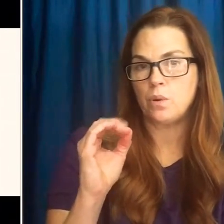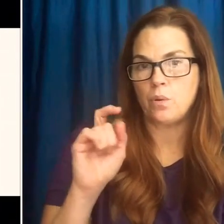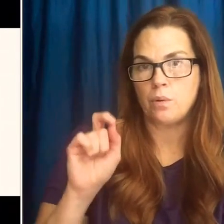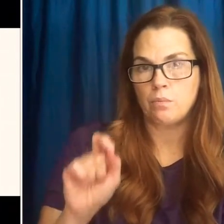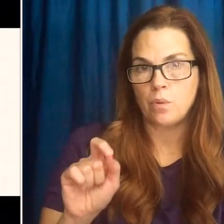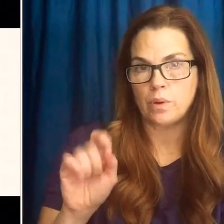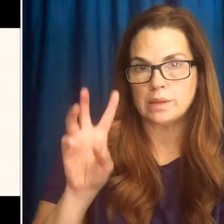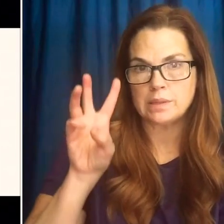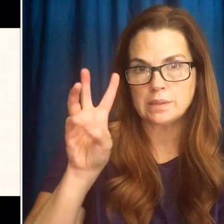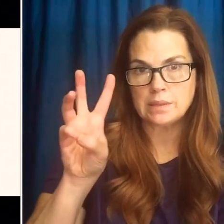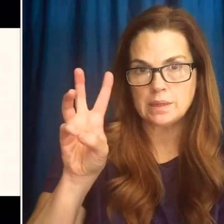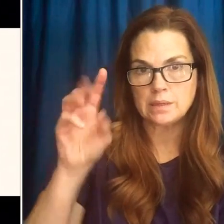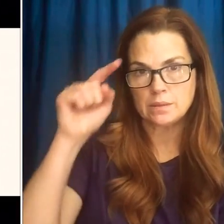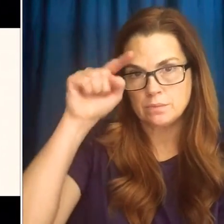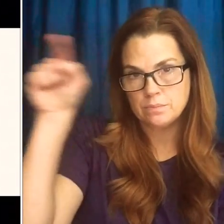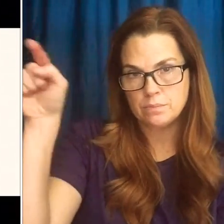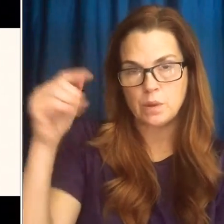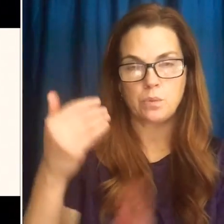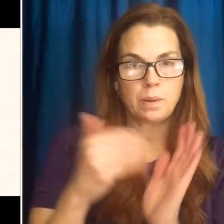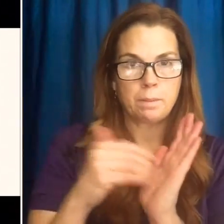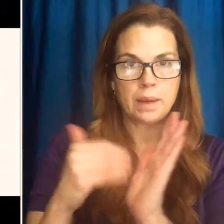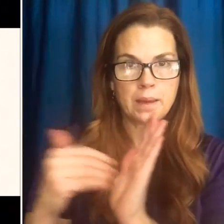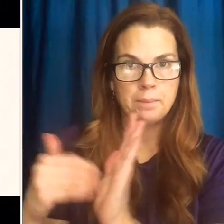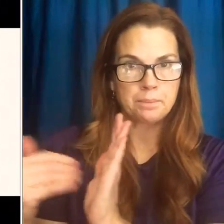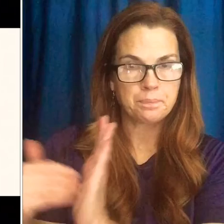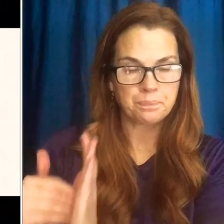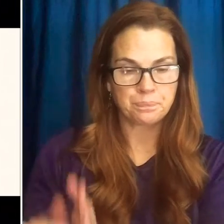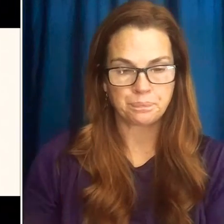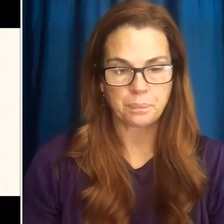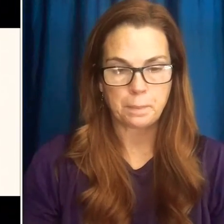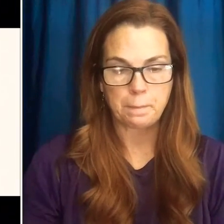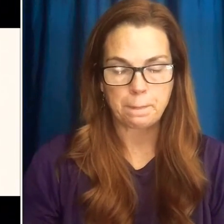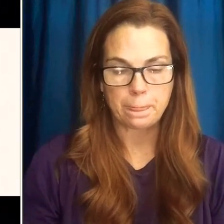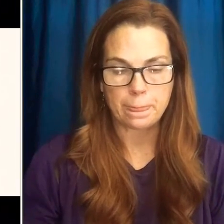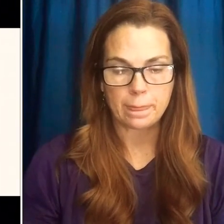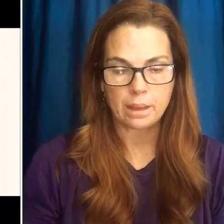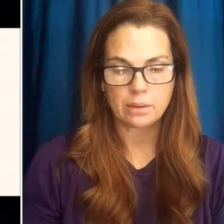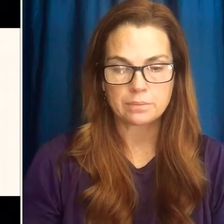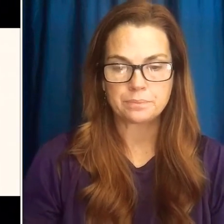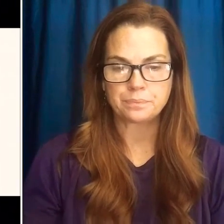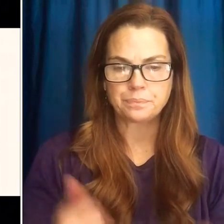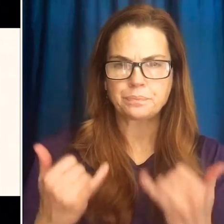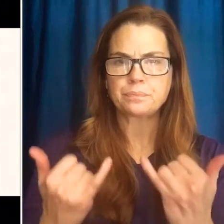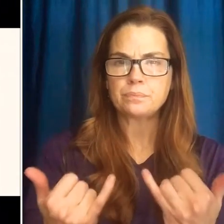Now let's take a look at an example of a mixed number.